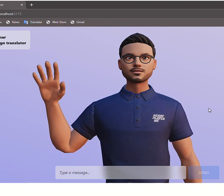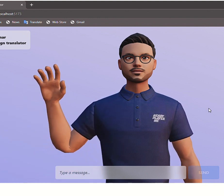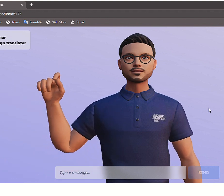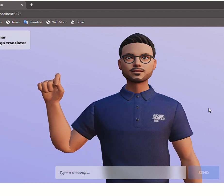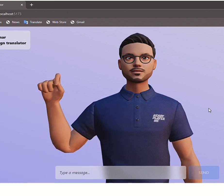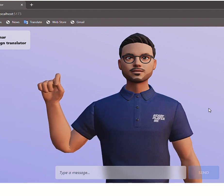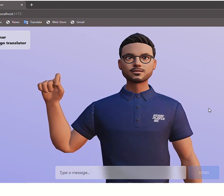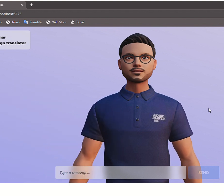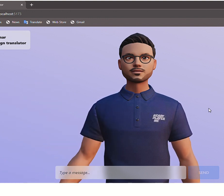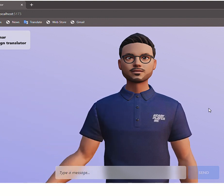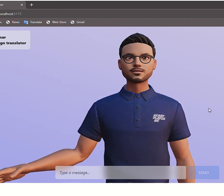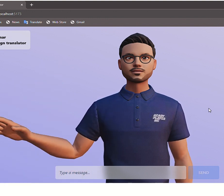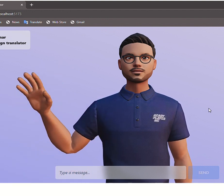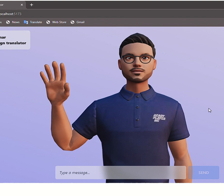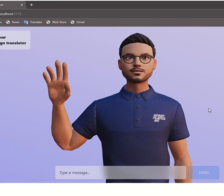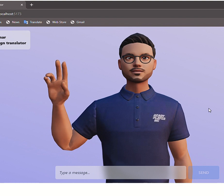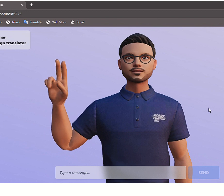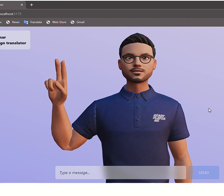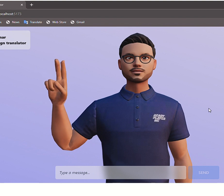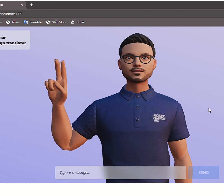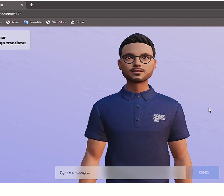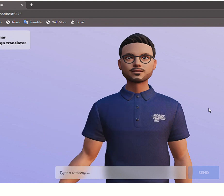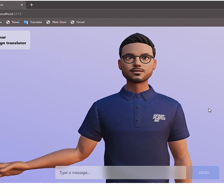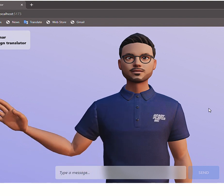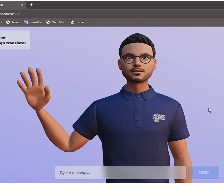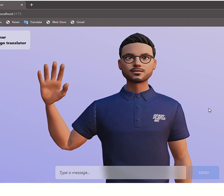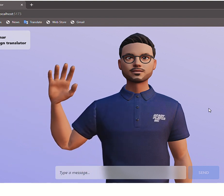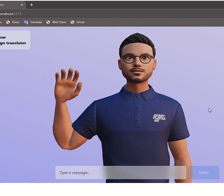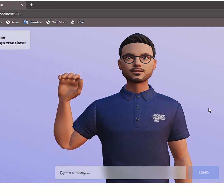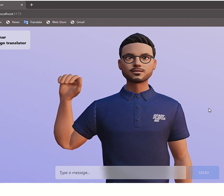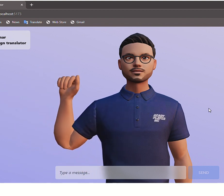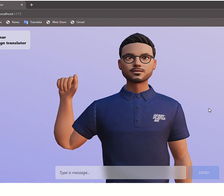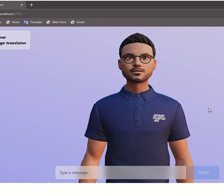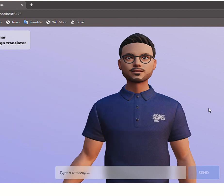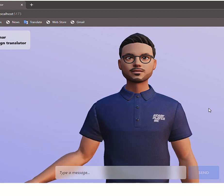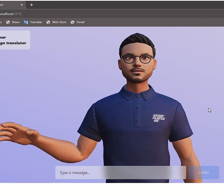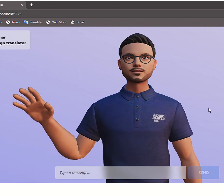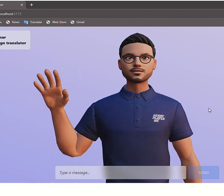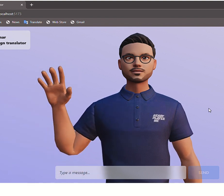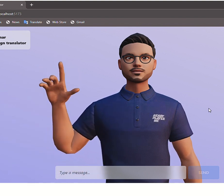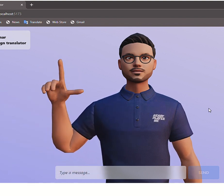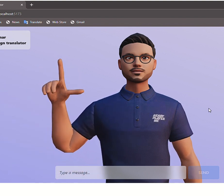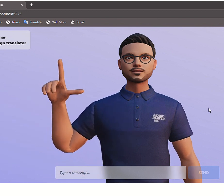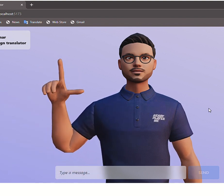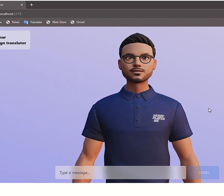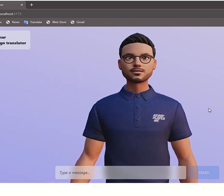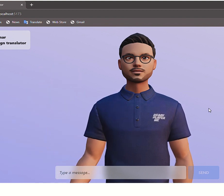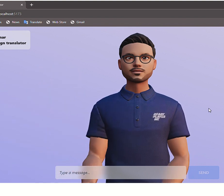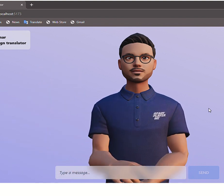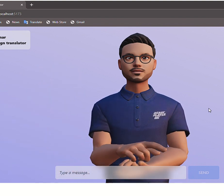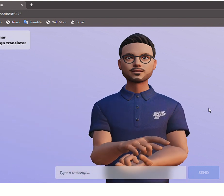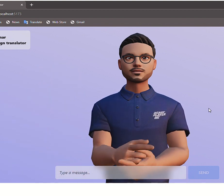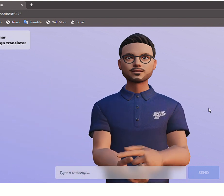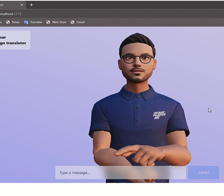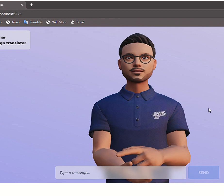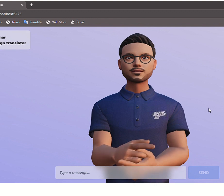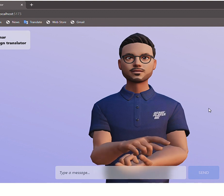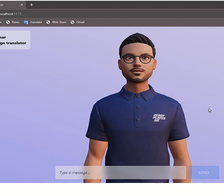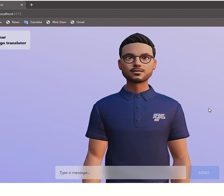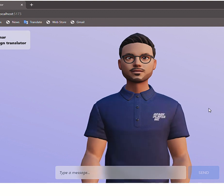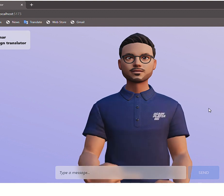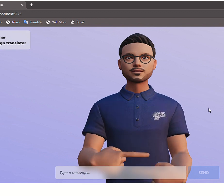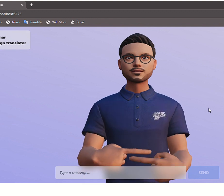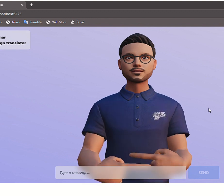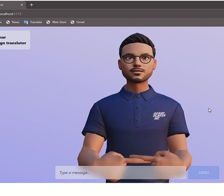speech. It is under development. But we want to express our project to